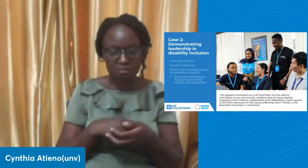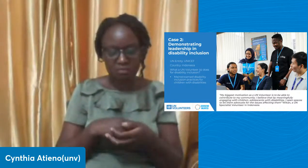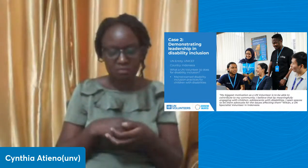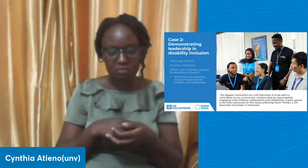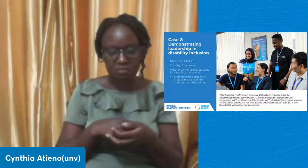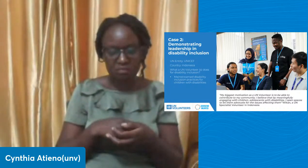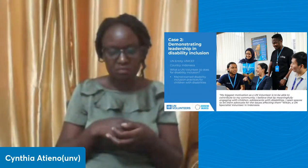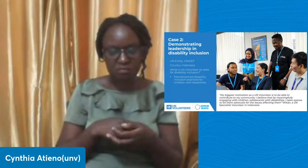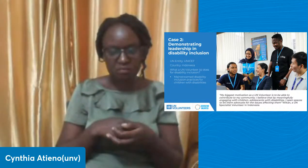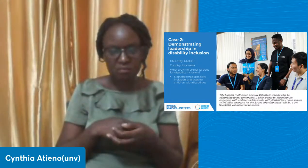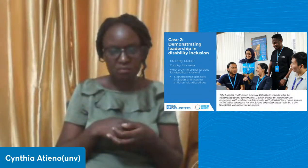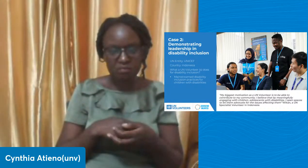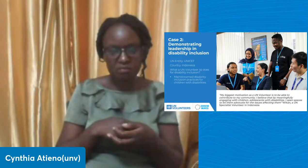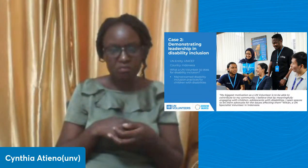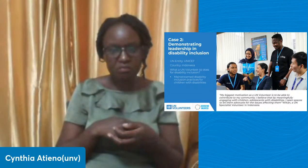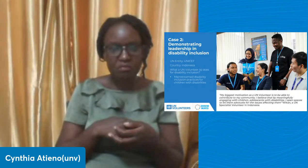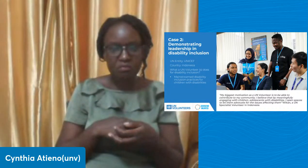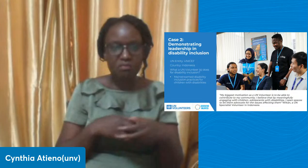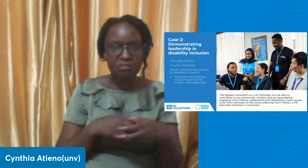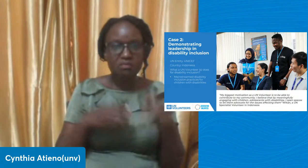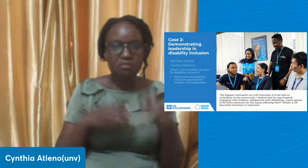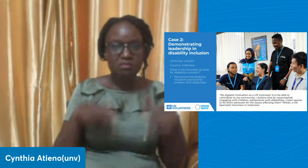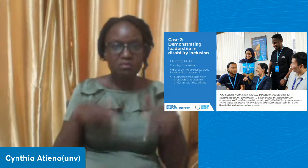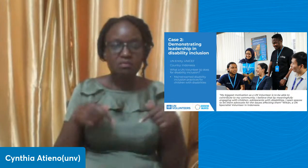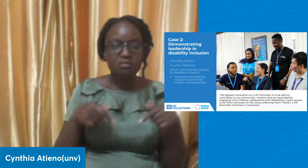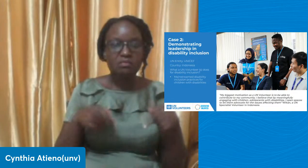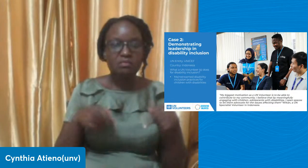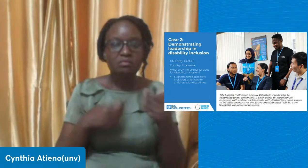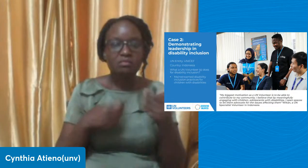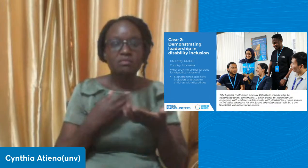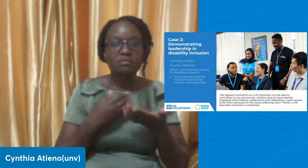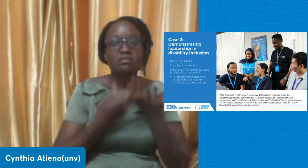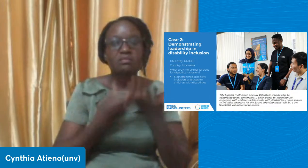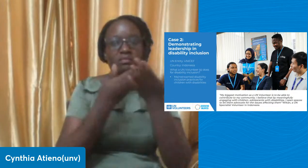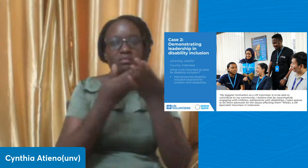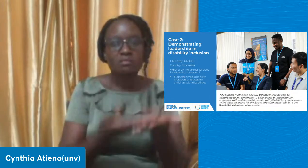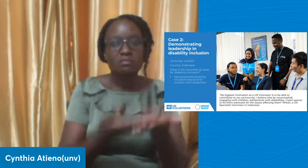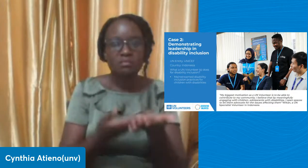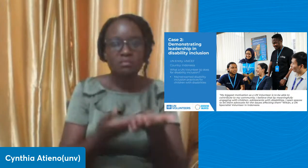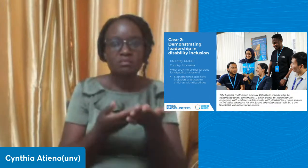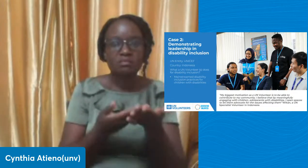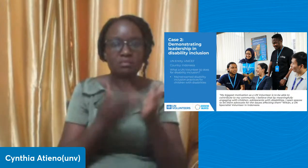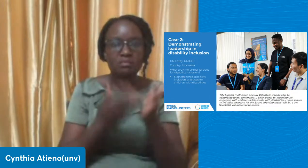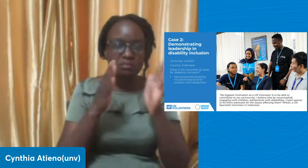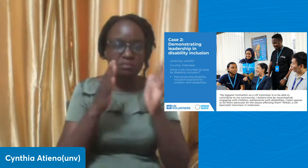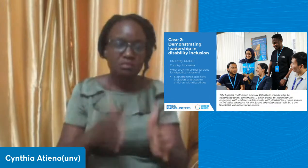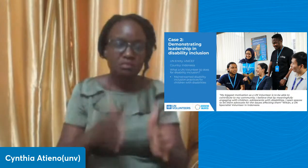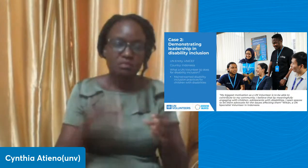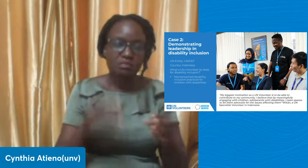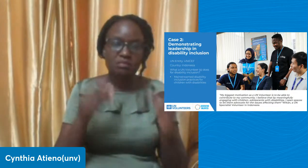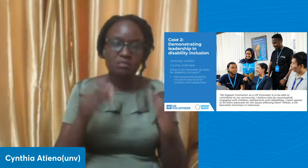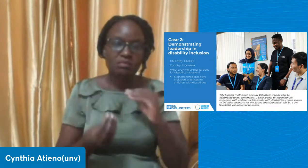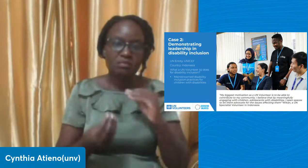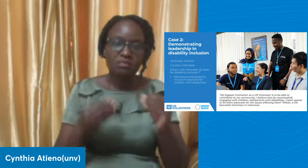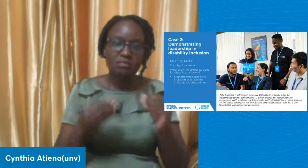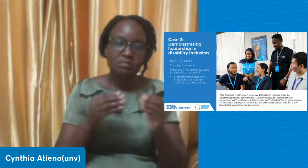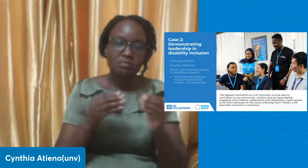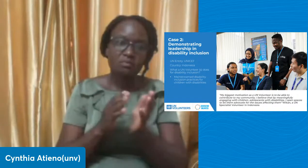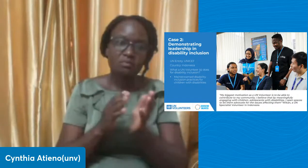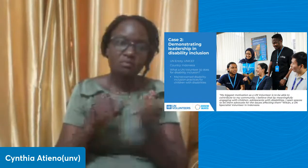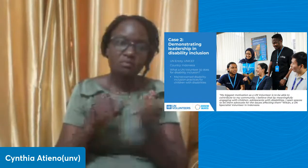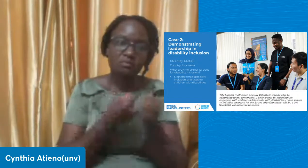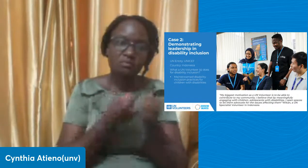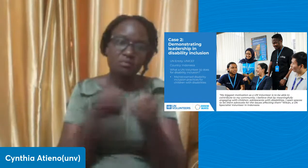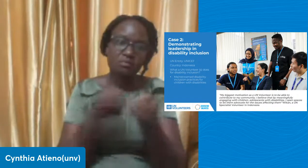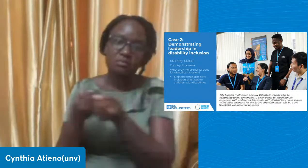So he also provides an important link between the organization of persons with disabilities and UNICEF by assisting his colleagues